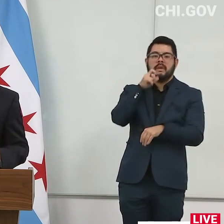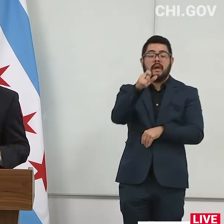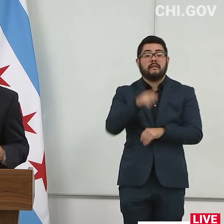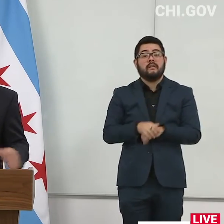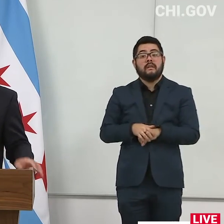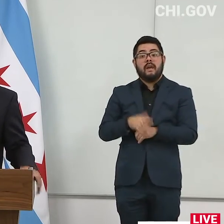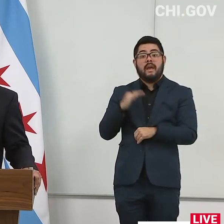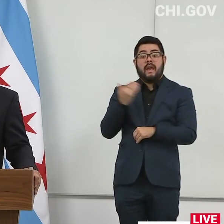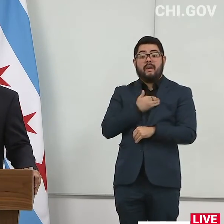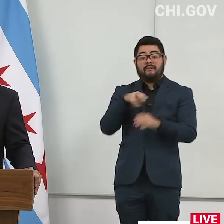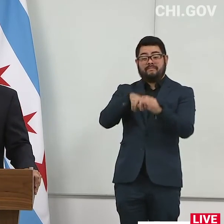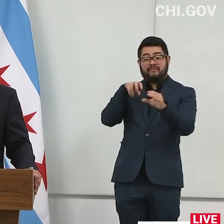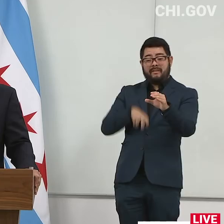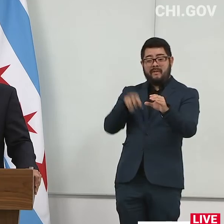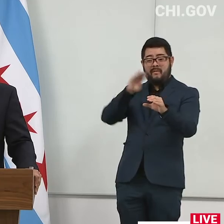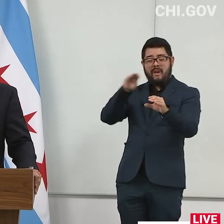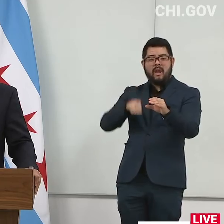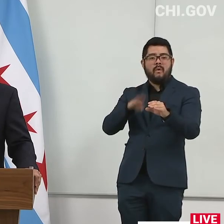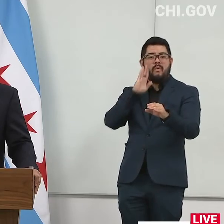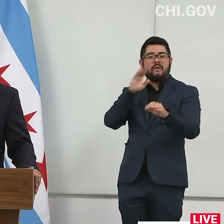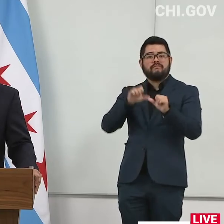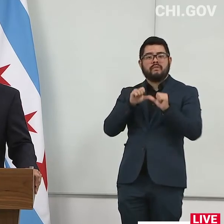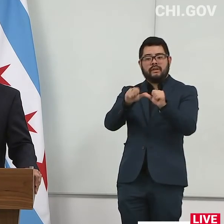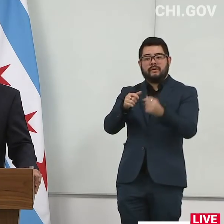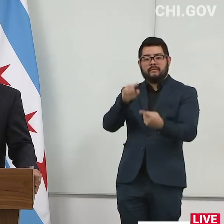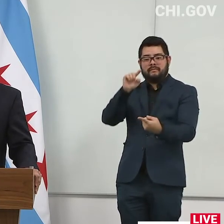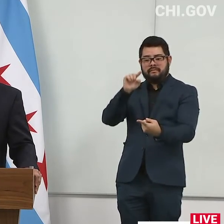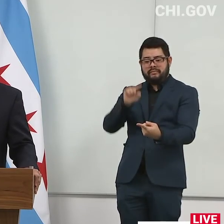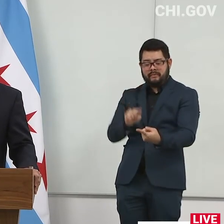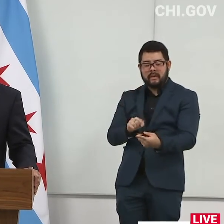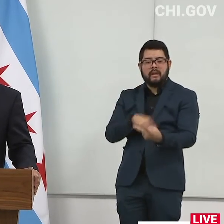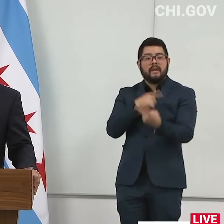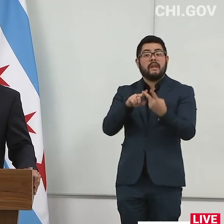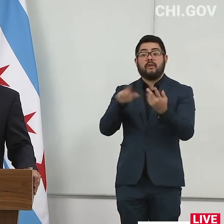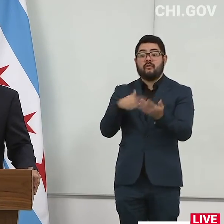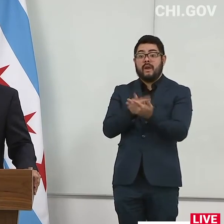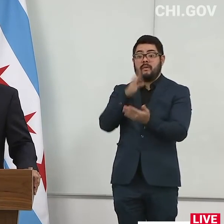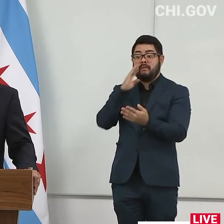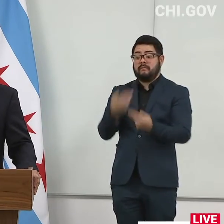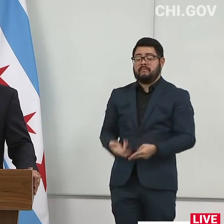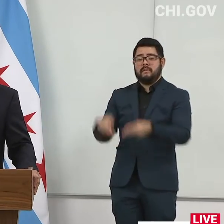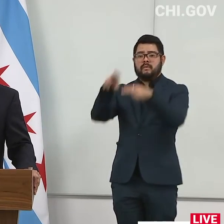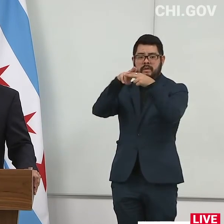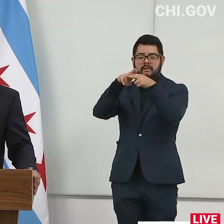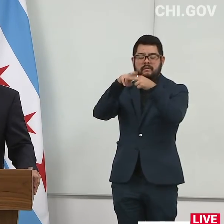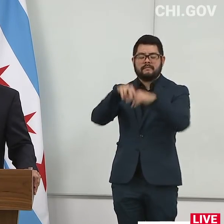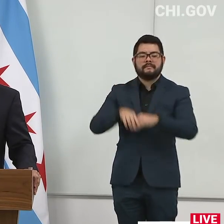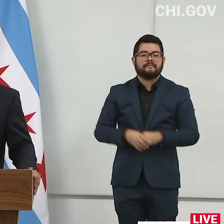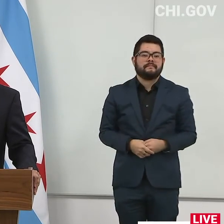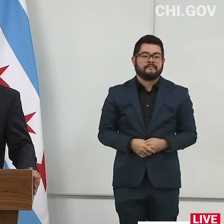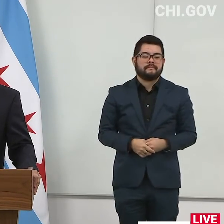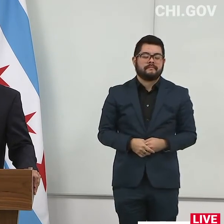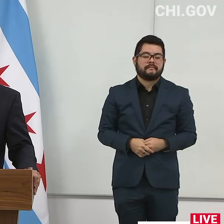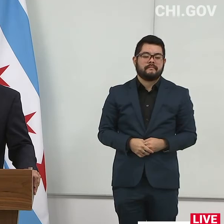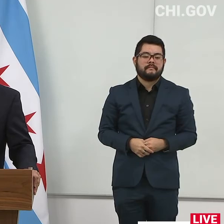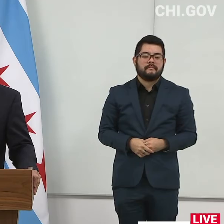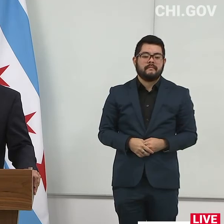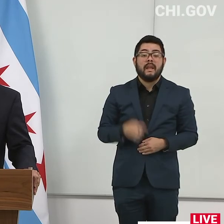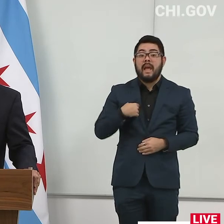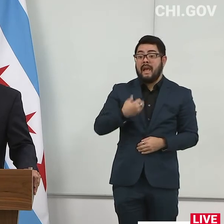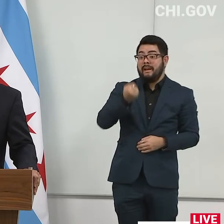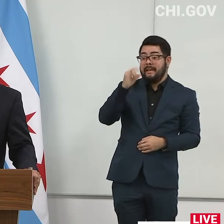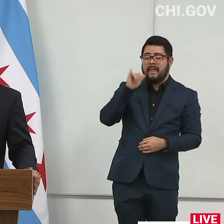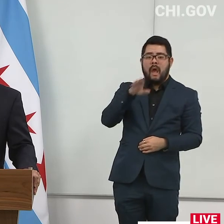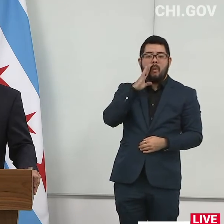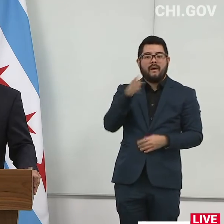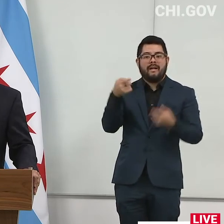to decline, and we're going to make sure that those rates of graduation continue to increase. And I know this is the case because of all of the good work that is